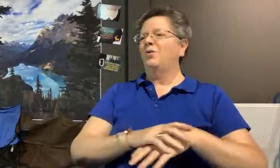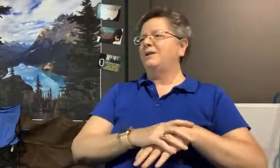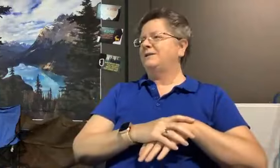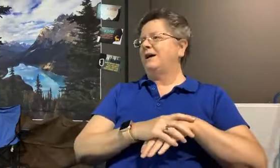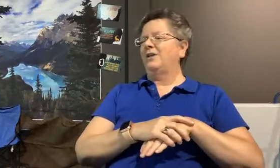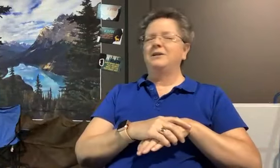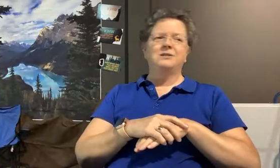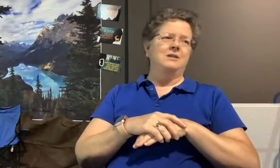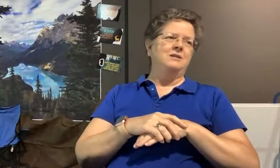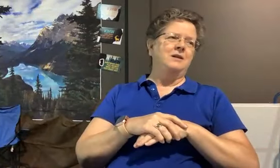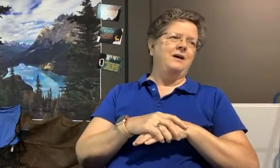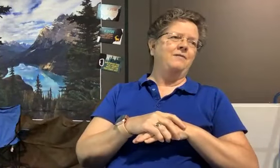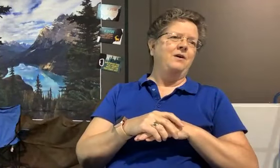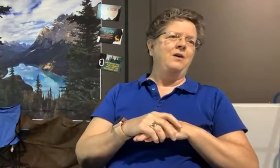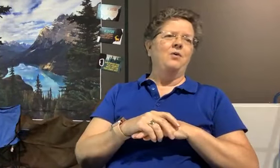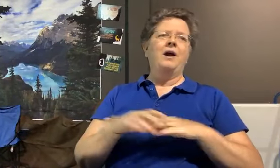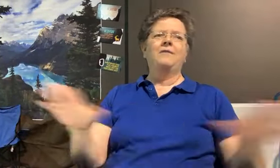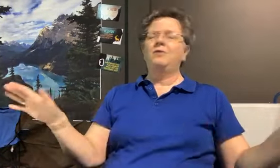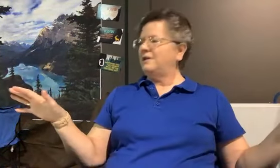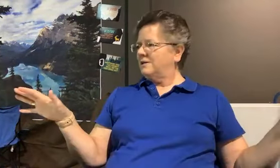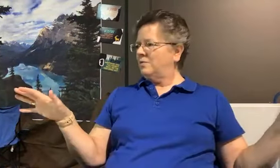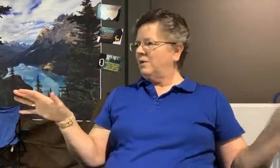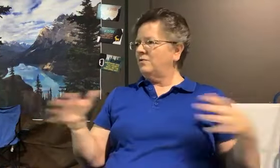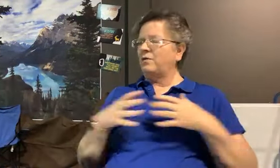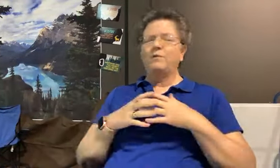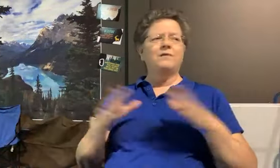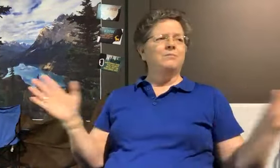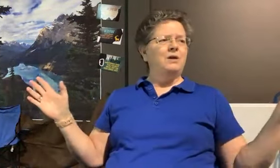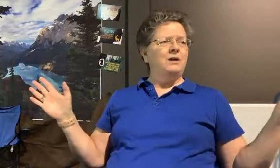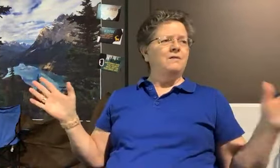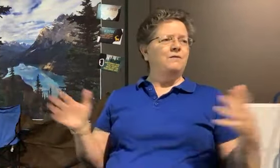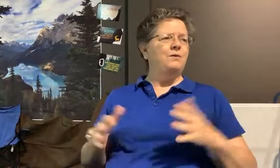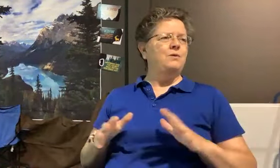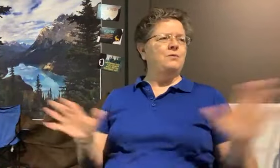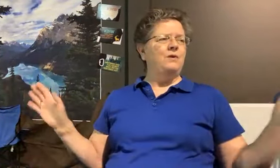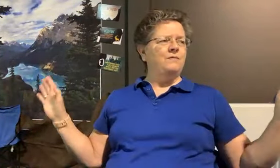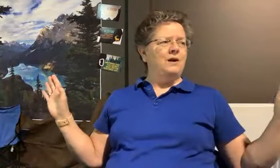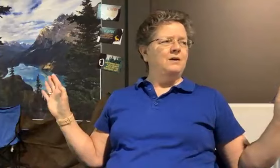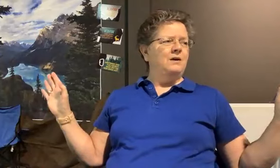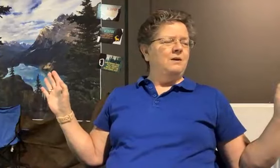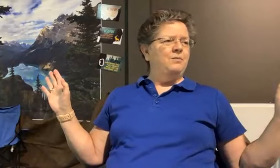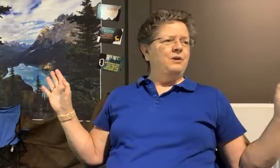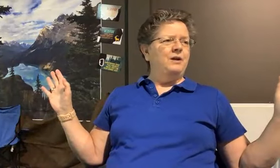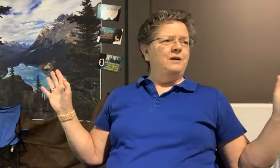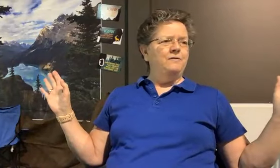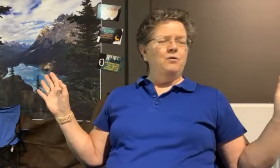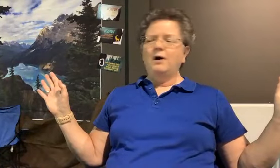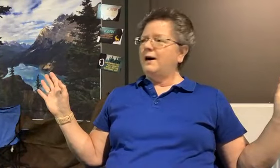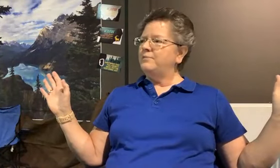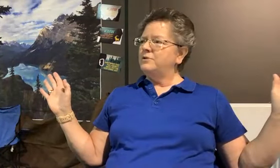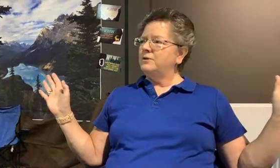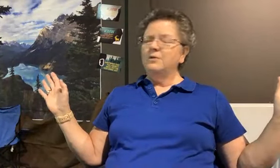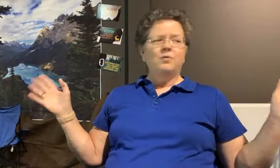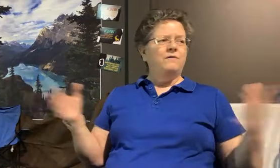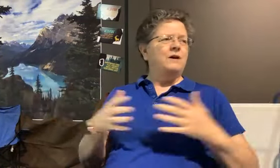quit telling us this stuff. Everything's wonderful. We've got plenty of food. We've got plenty of crops. We've got